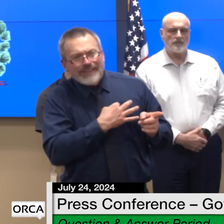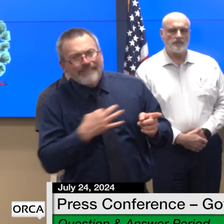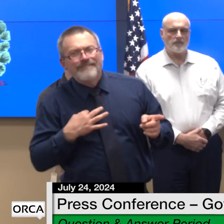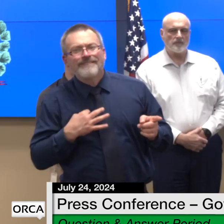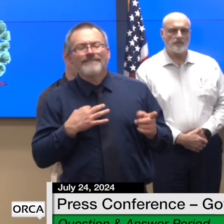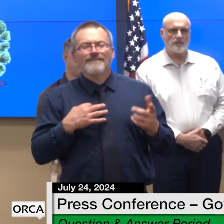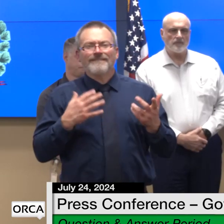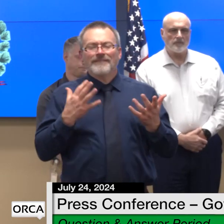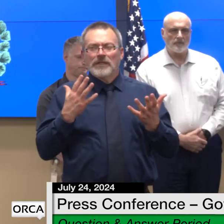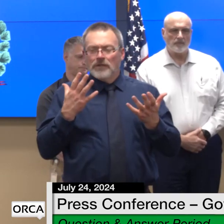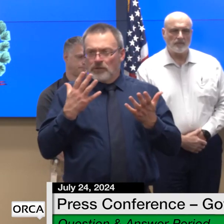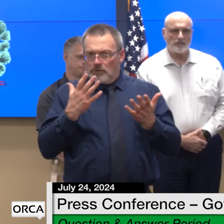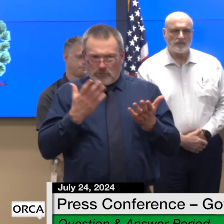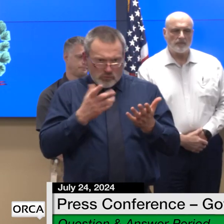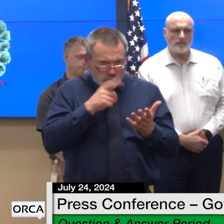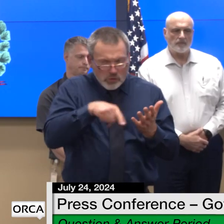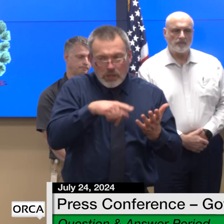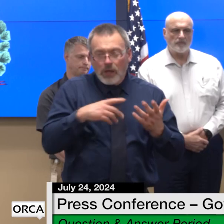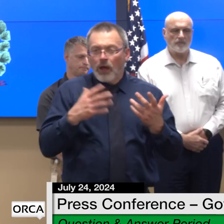head, do you?